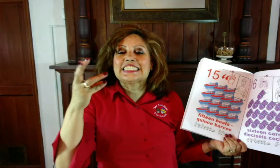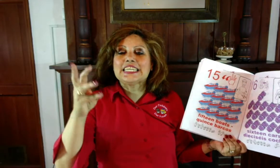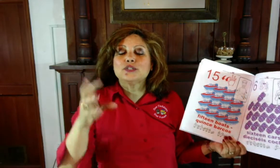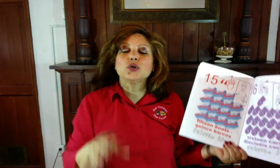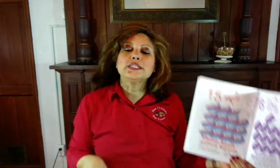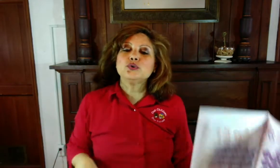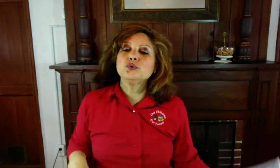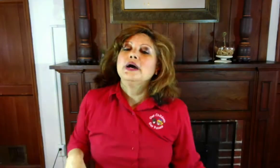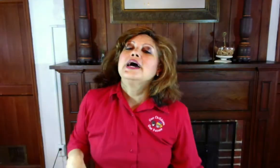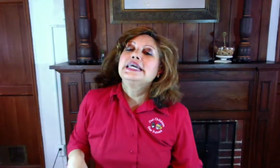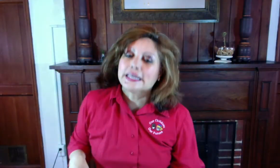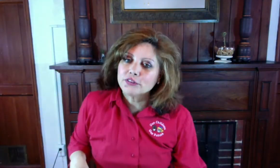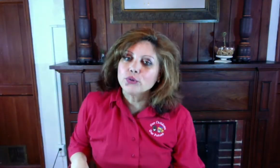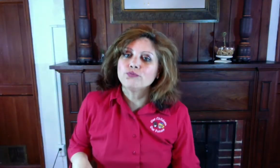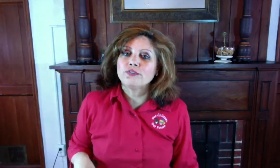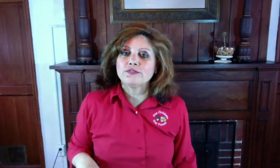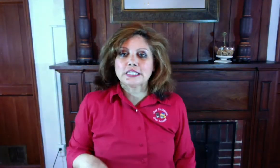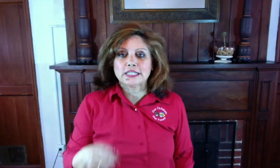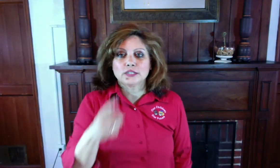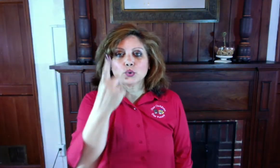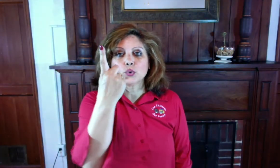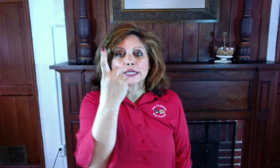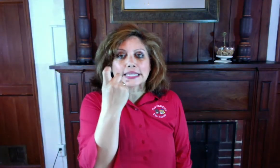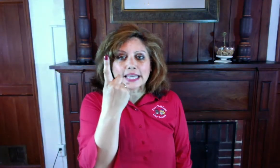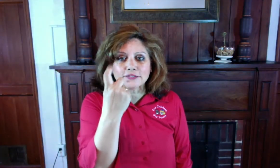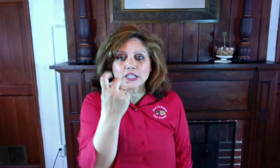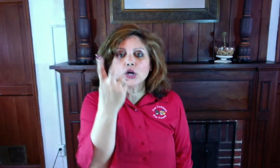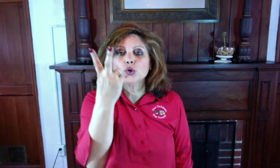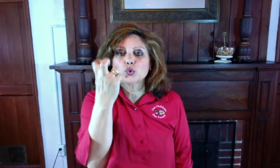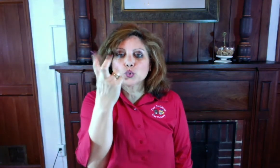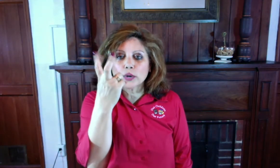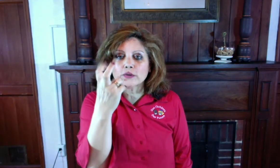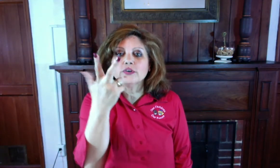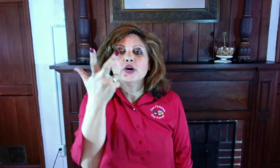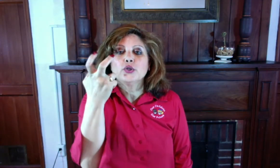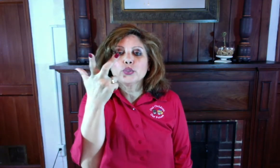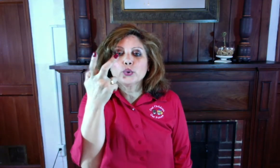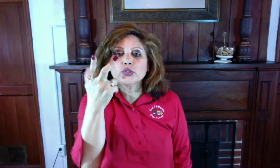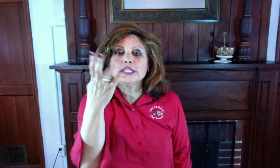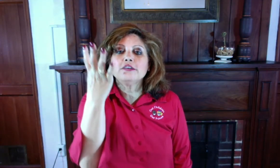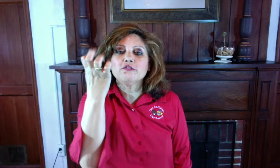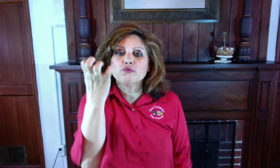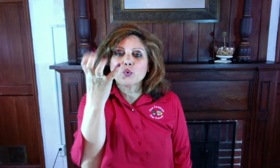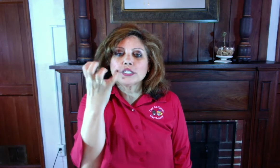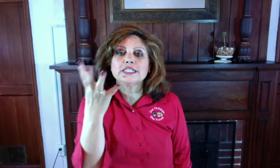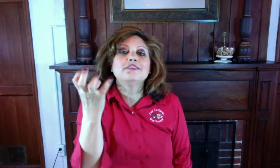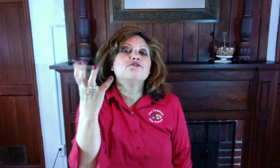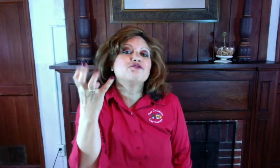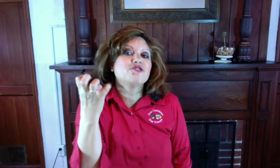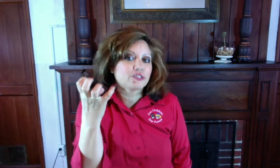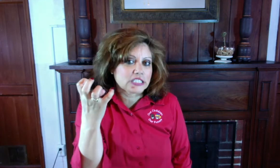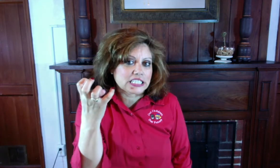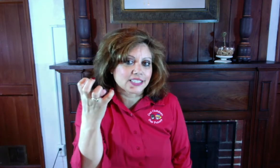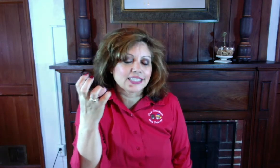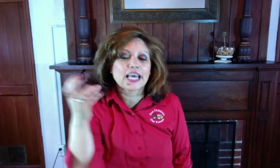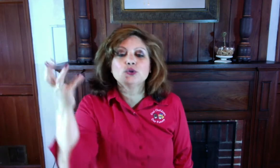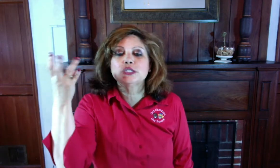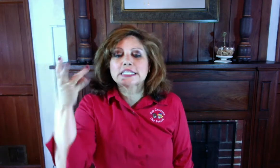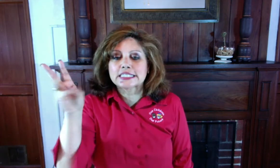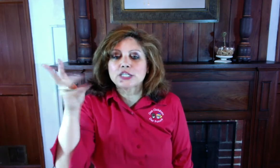16. So let's do 11 through 15. So 11, 12, 13, 14, 15. Now 16, you could